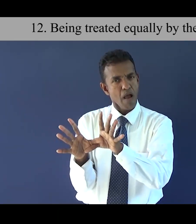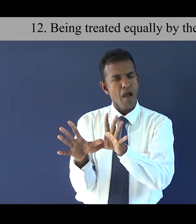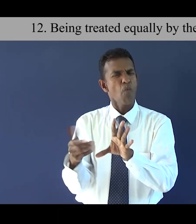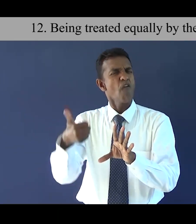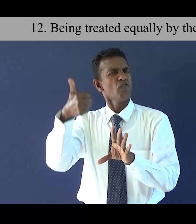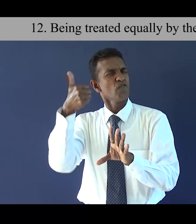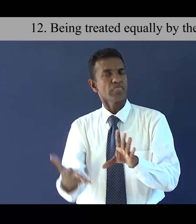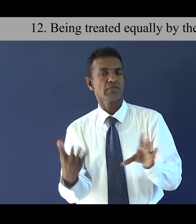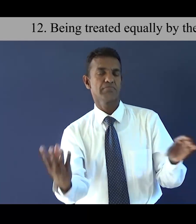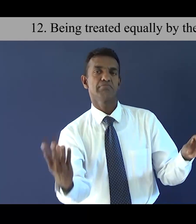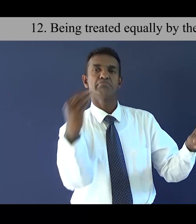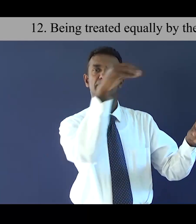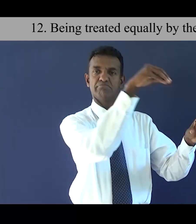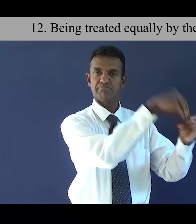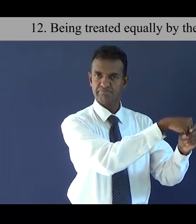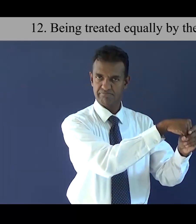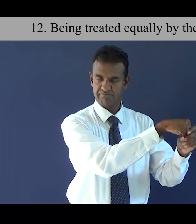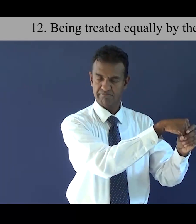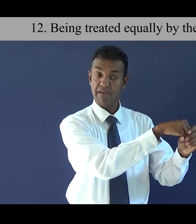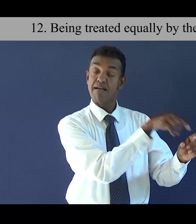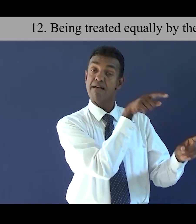important things as everyone else.